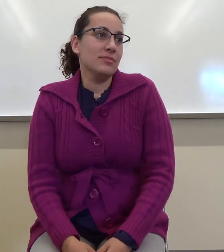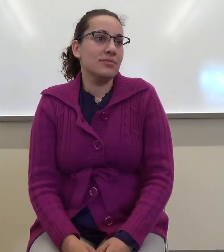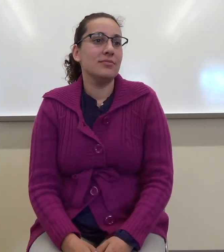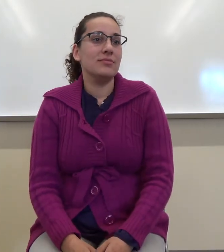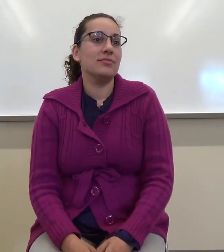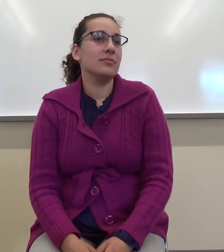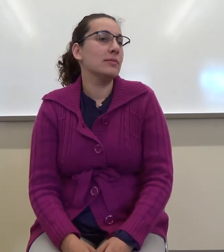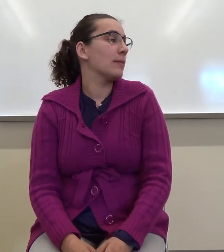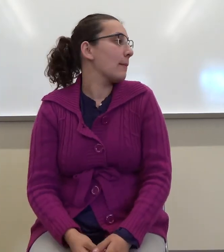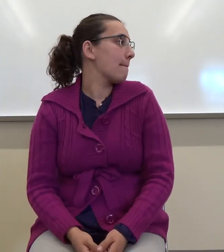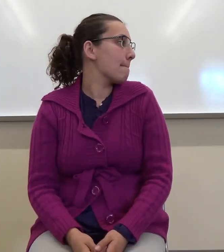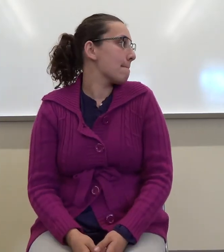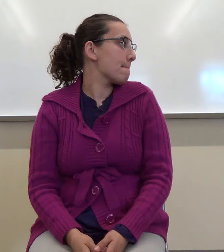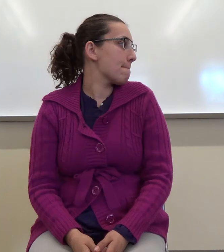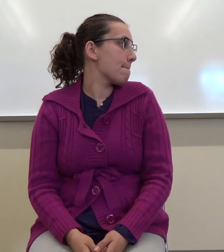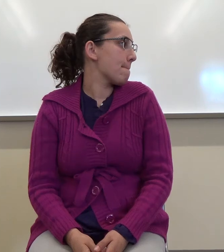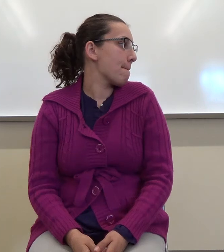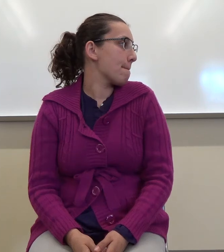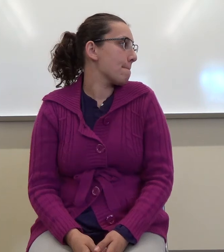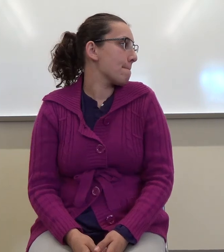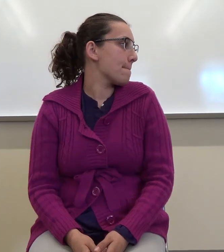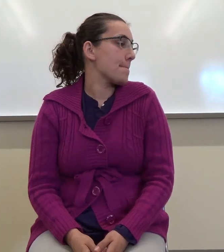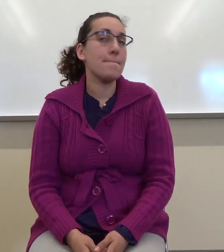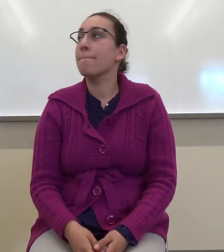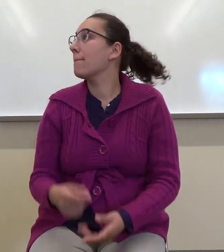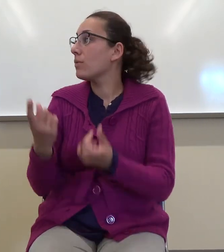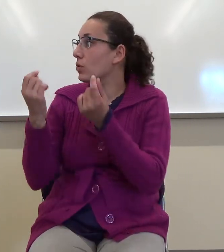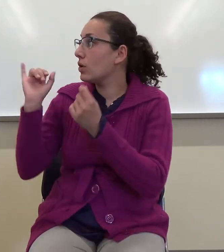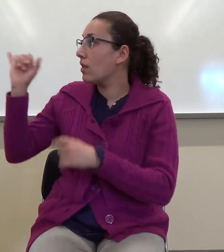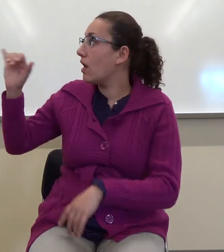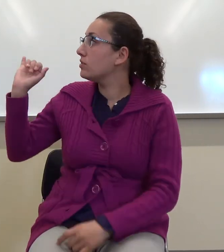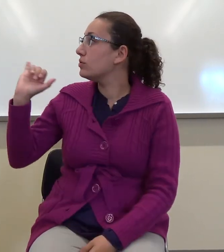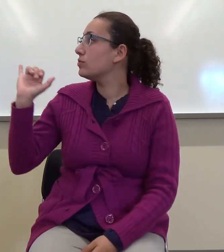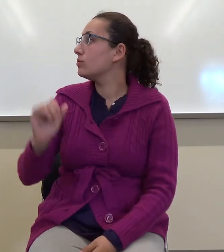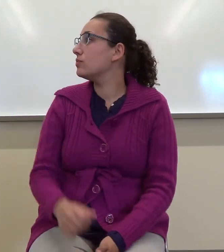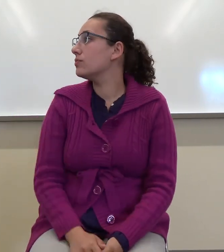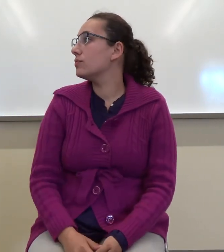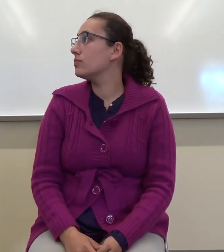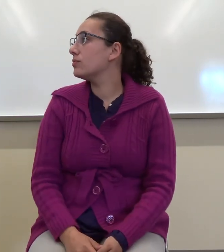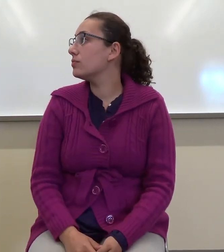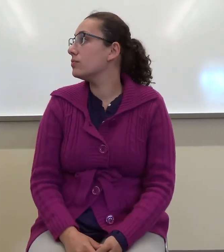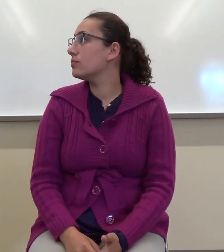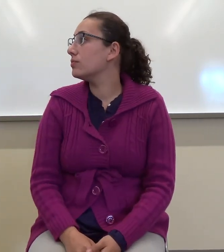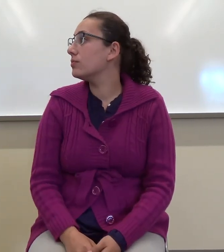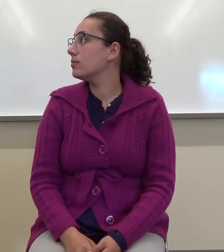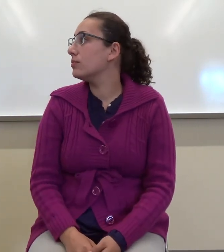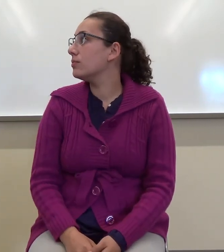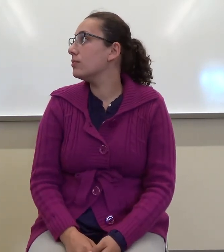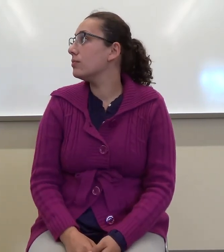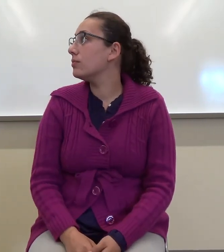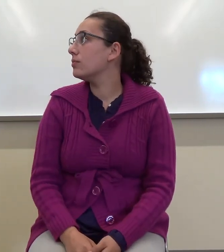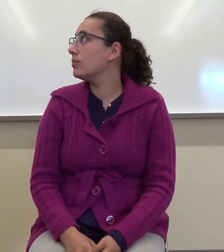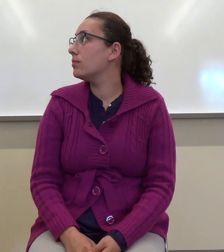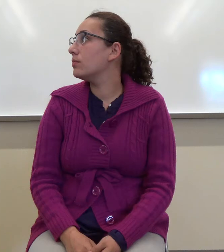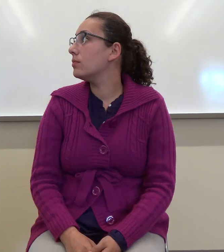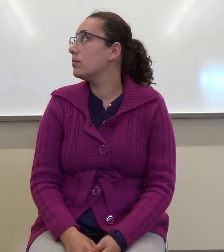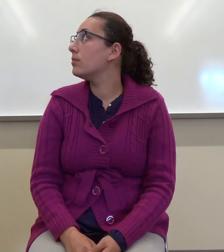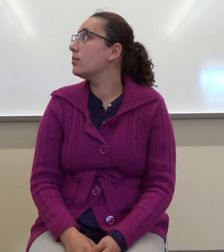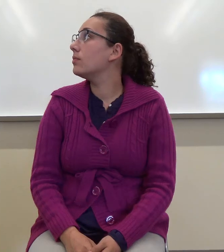Okay. You can do this too, and then another 2. Okay. So daytime